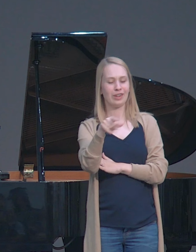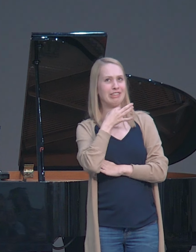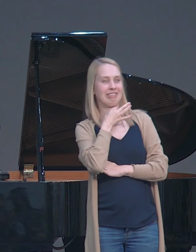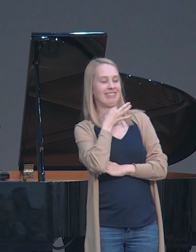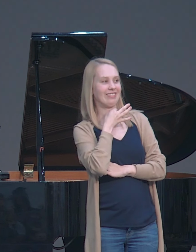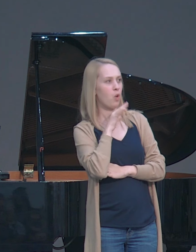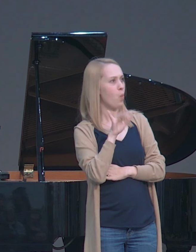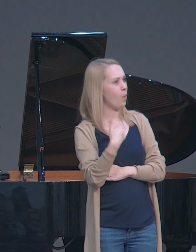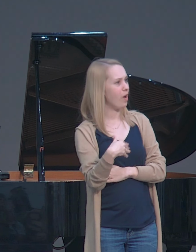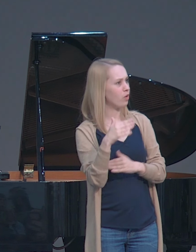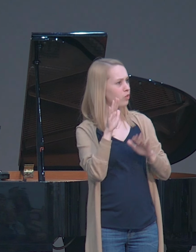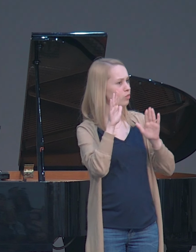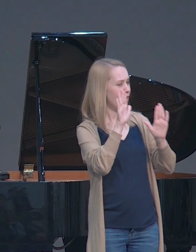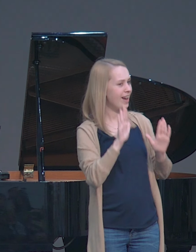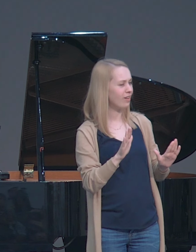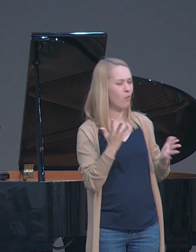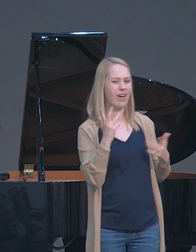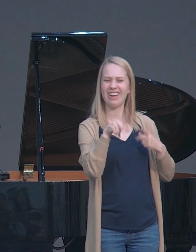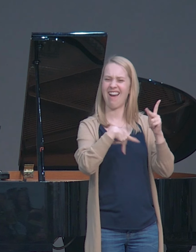of passage,